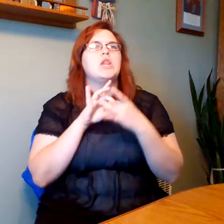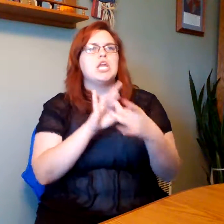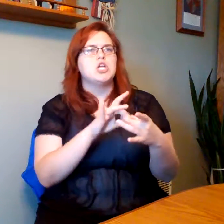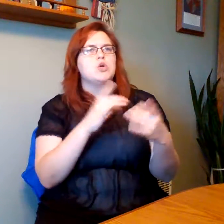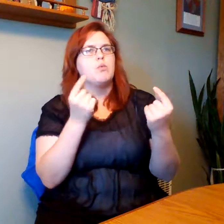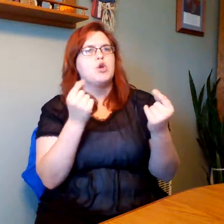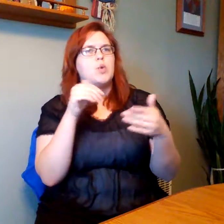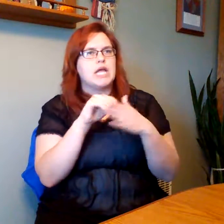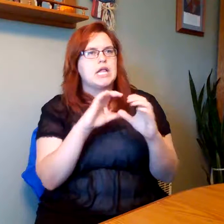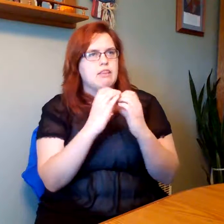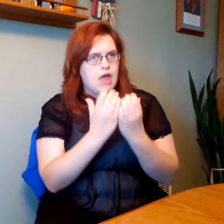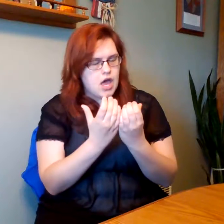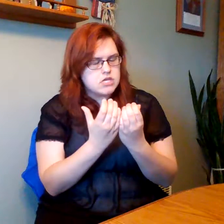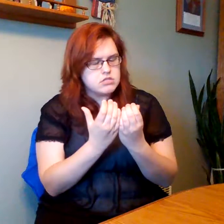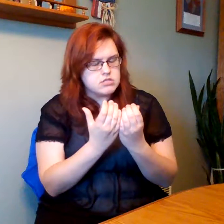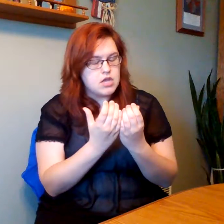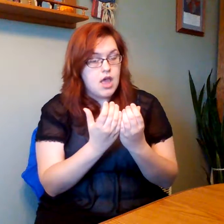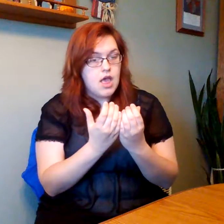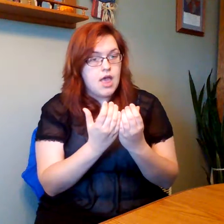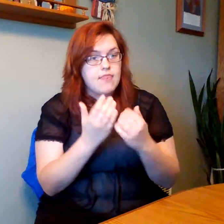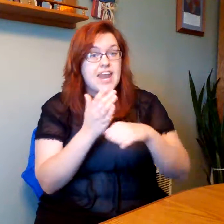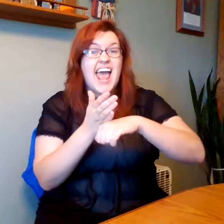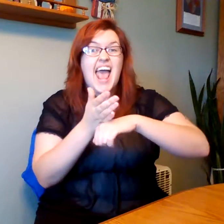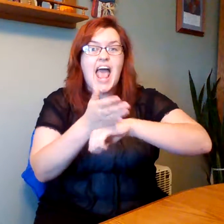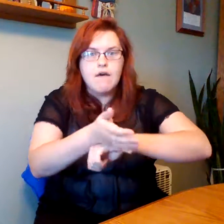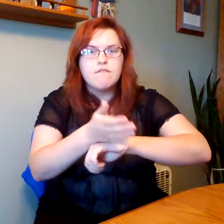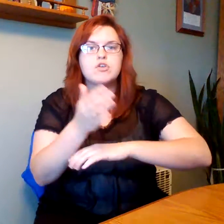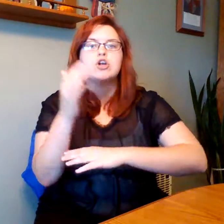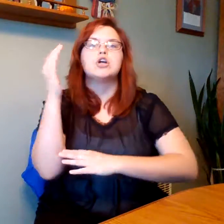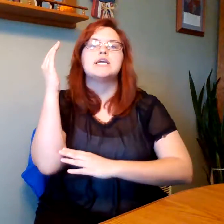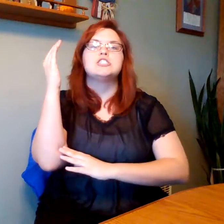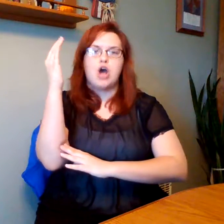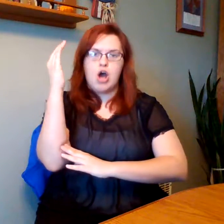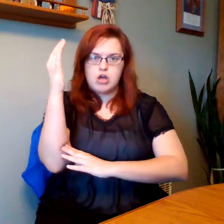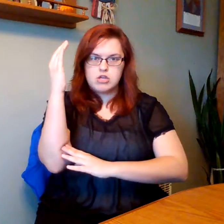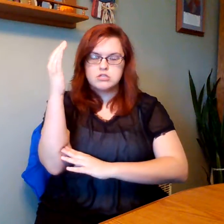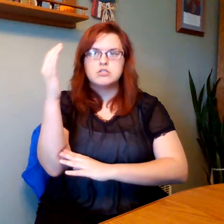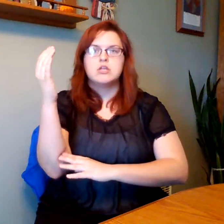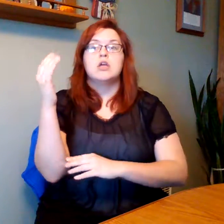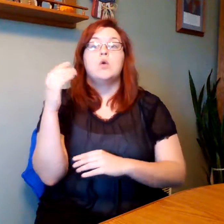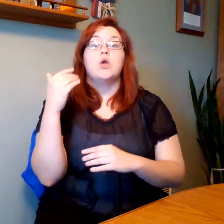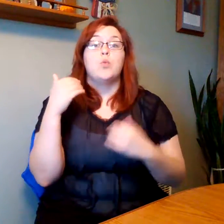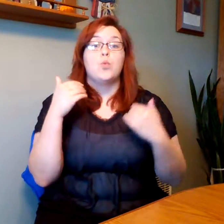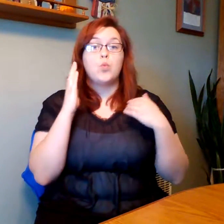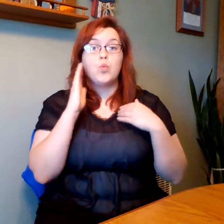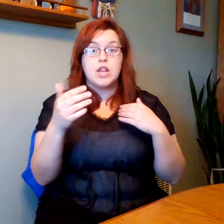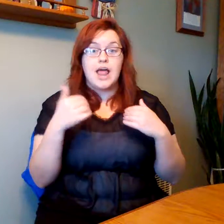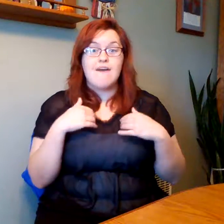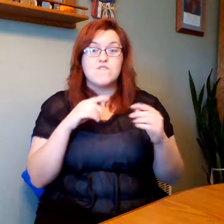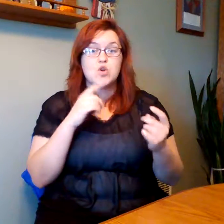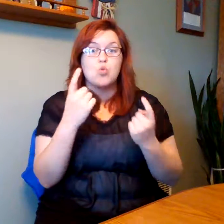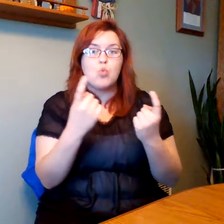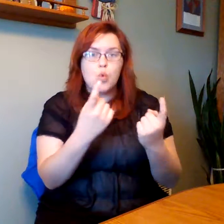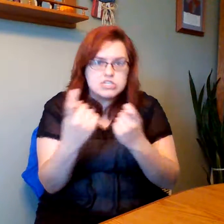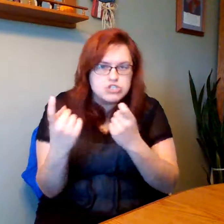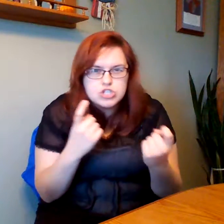a period for question discussions and all of that kind of stuff. Remember, no discussion sections this week.